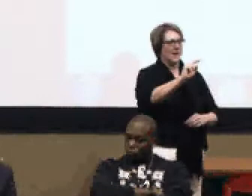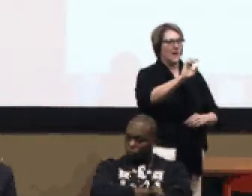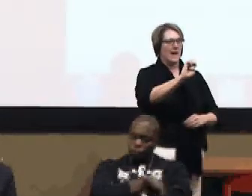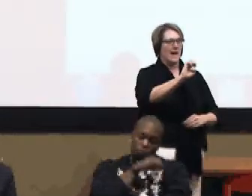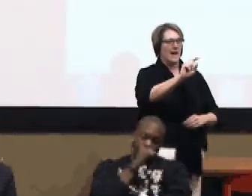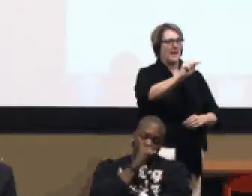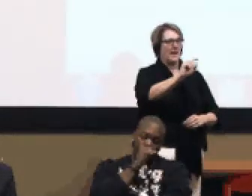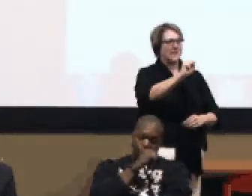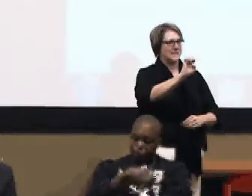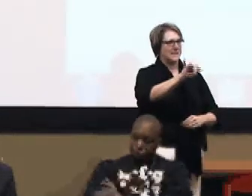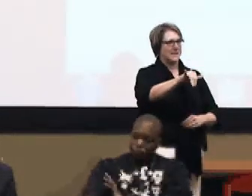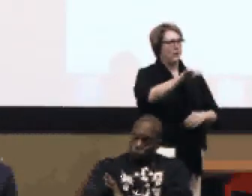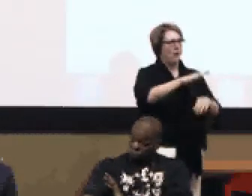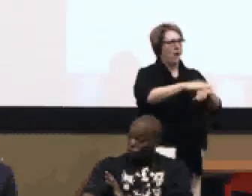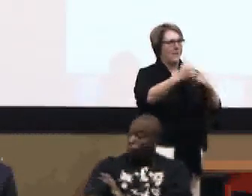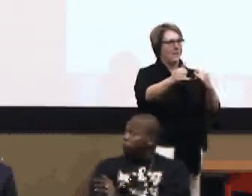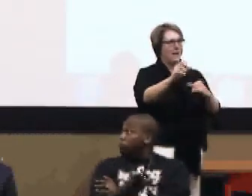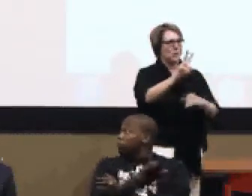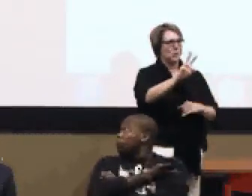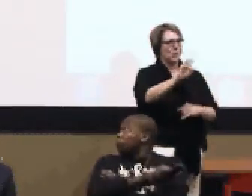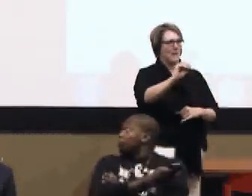in 2005. And